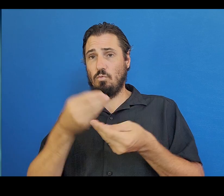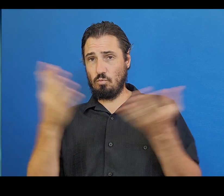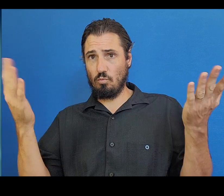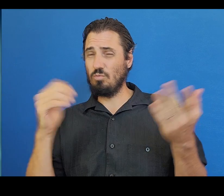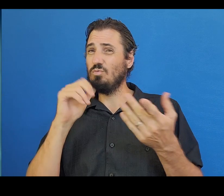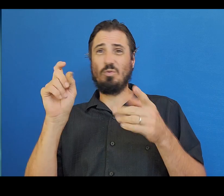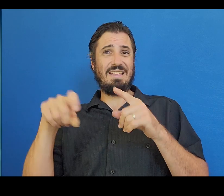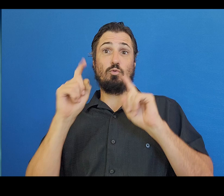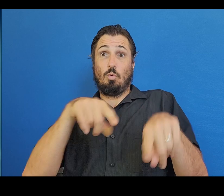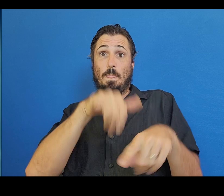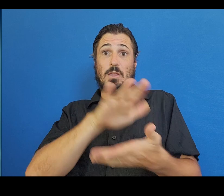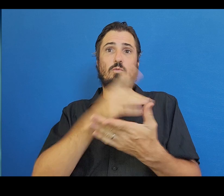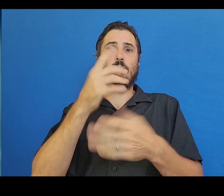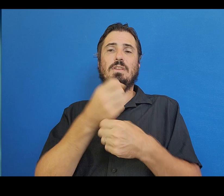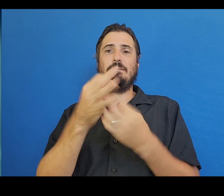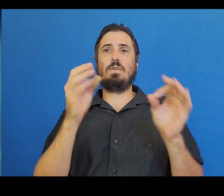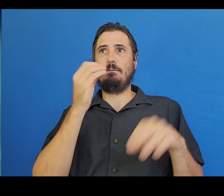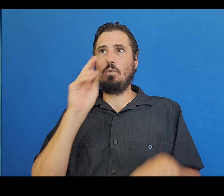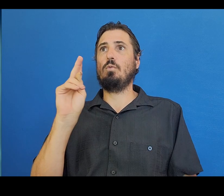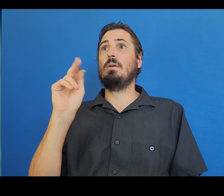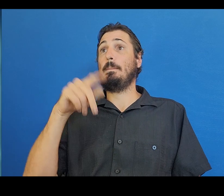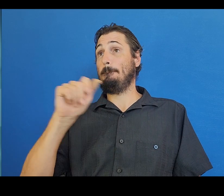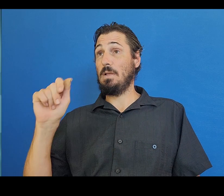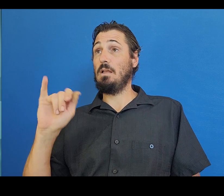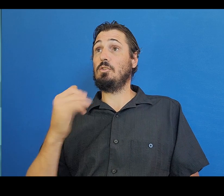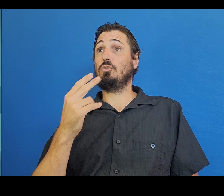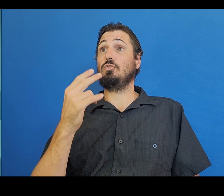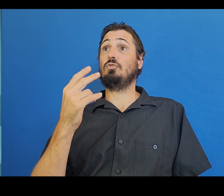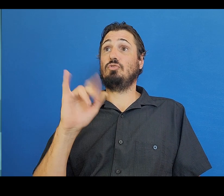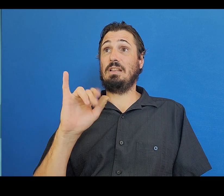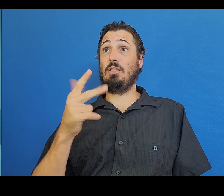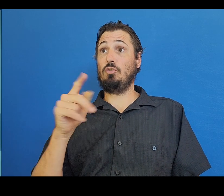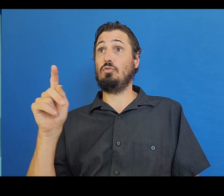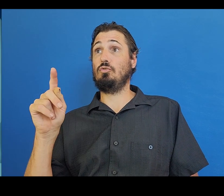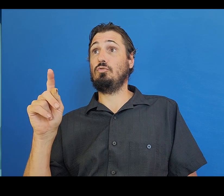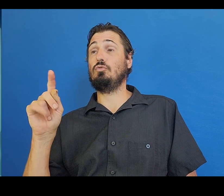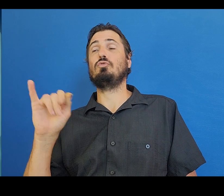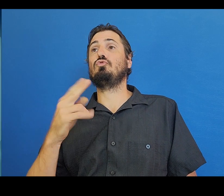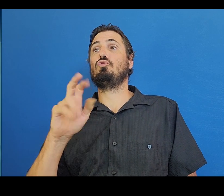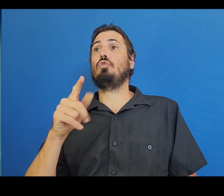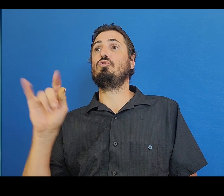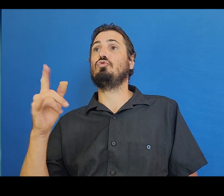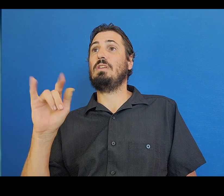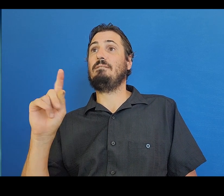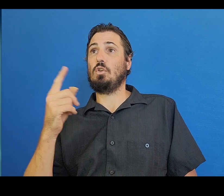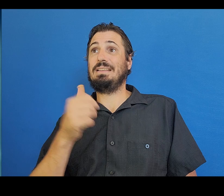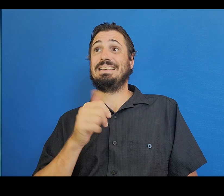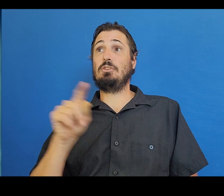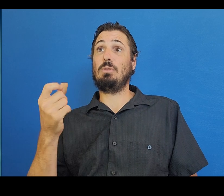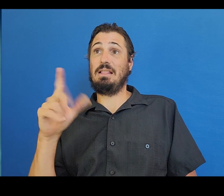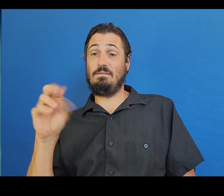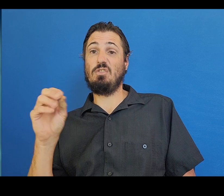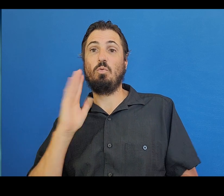be served. At Kapaa Elementary, free lunches are now available from July 1st, Monday through Friday from 10 a.m. to 11:30